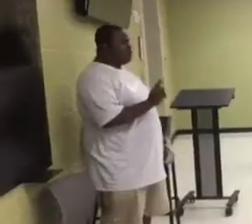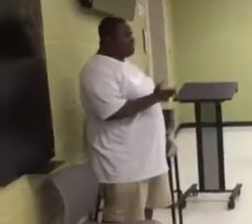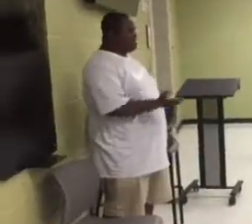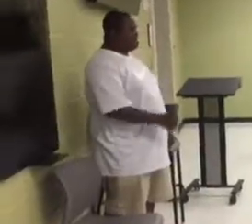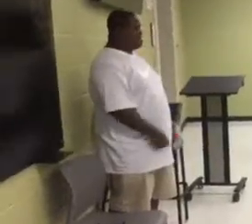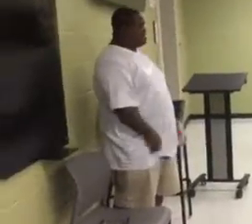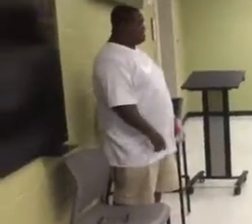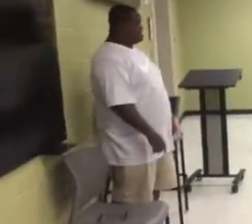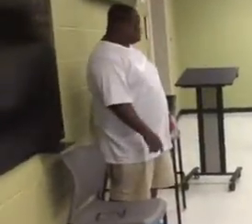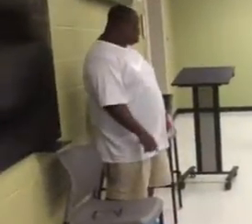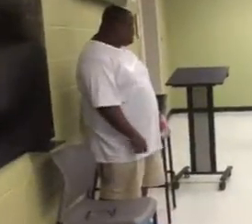I'm gonna look at the.